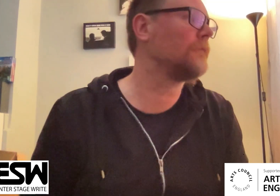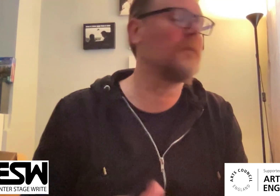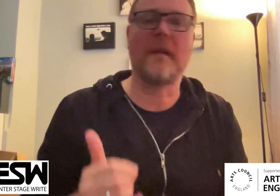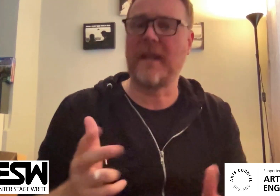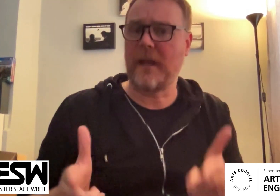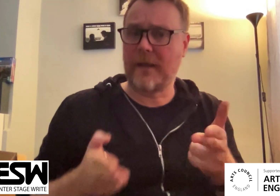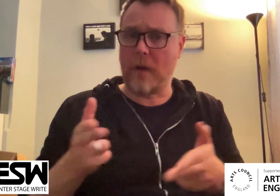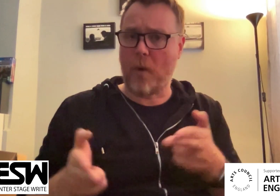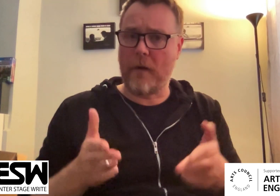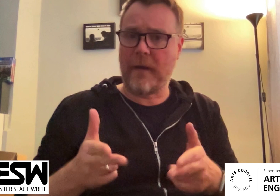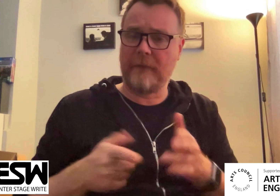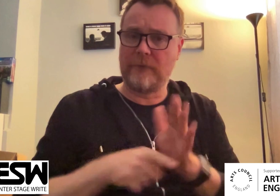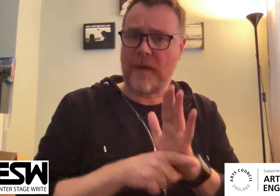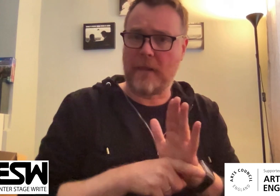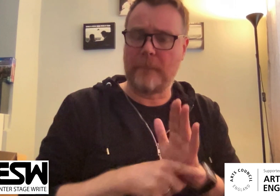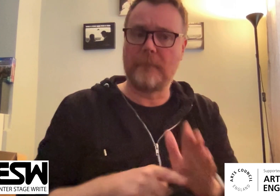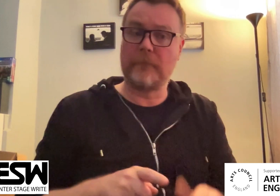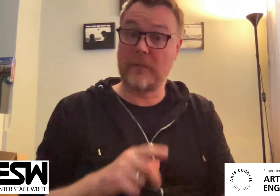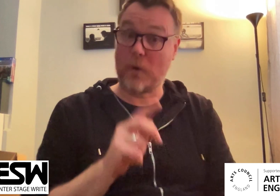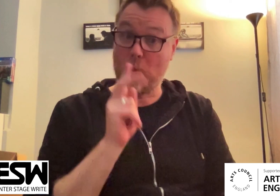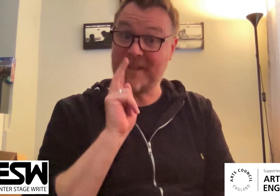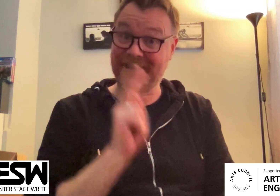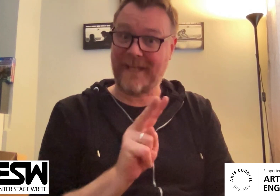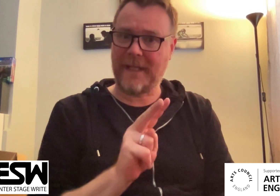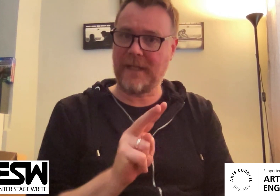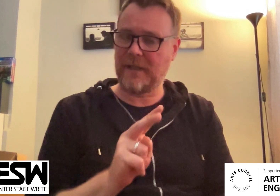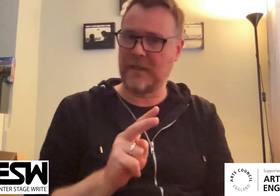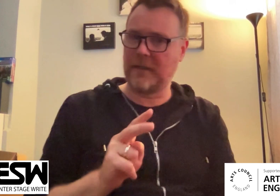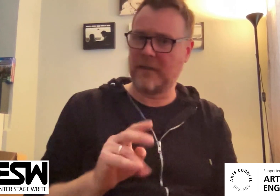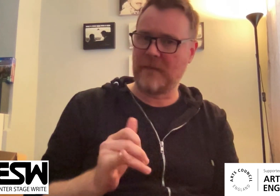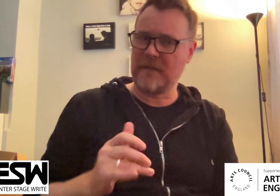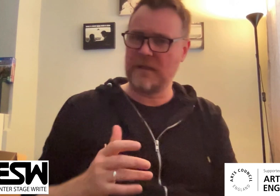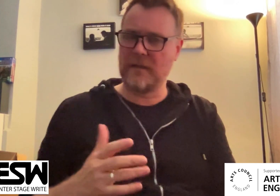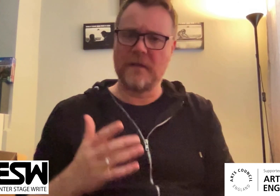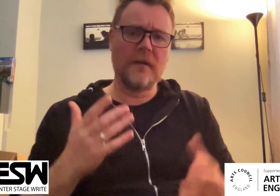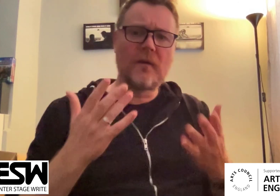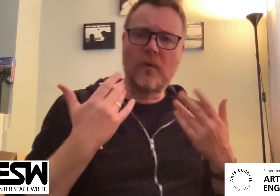watching a movie, it's what we see on the screen. So for example, in a cowboy